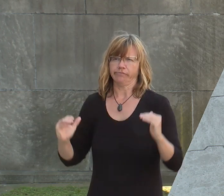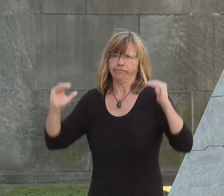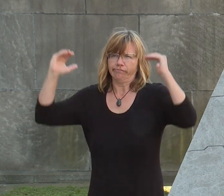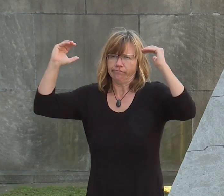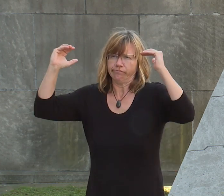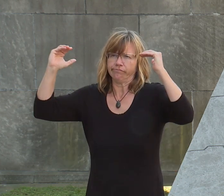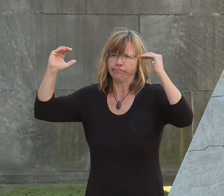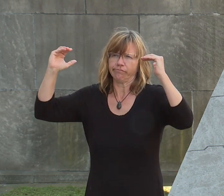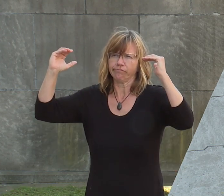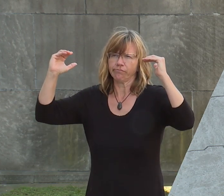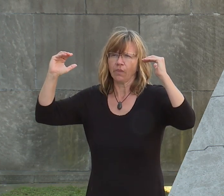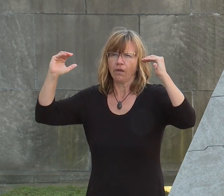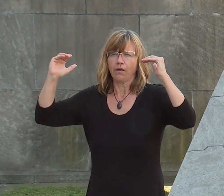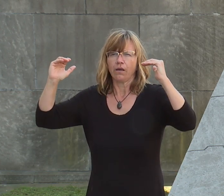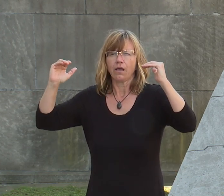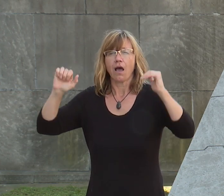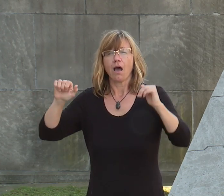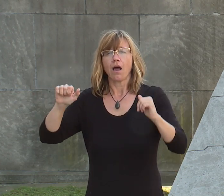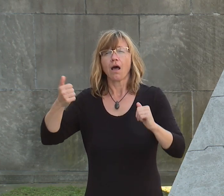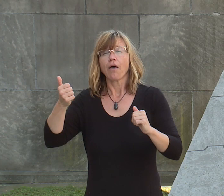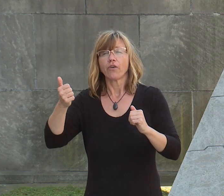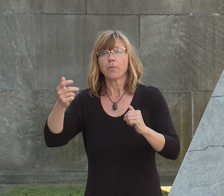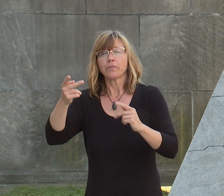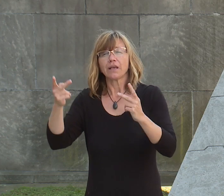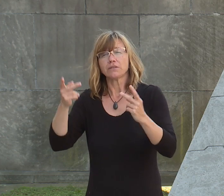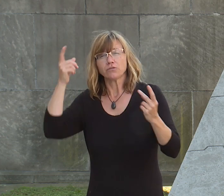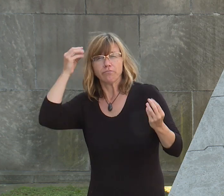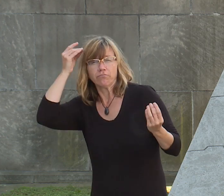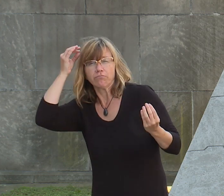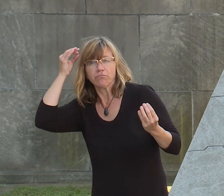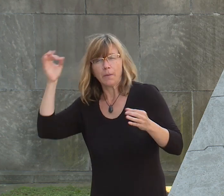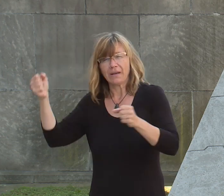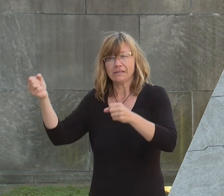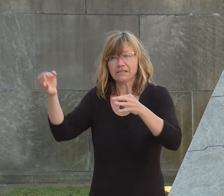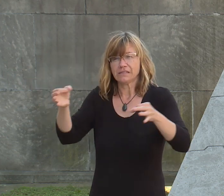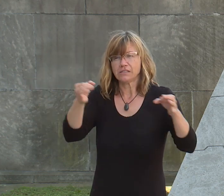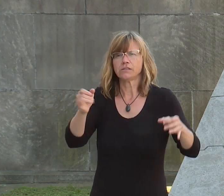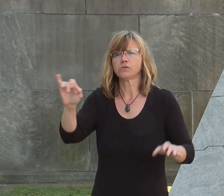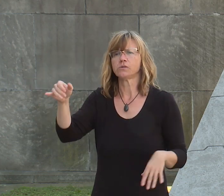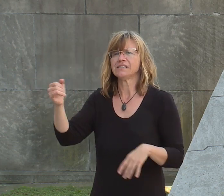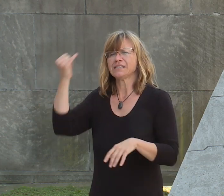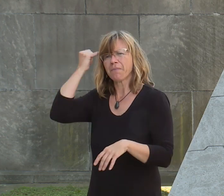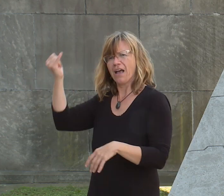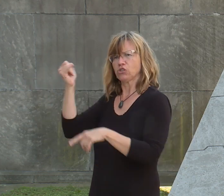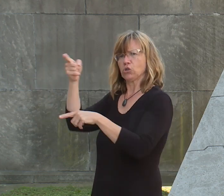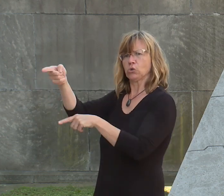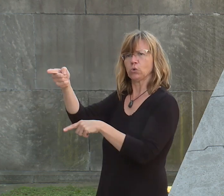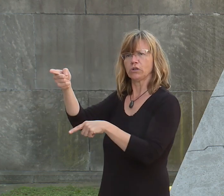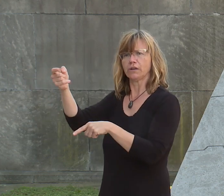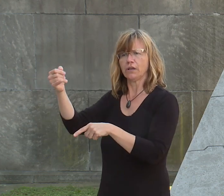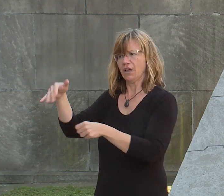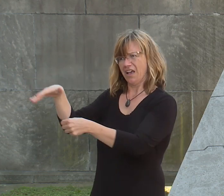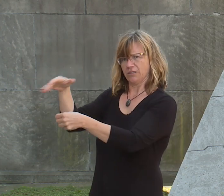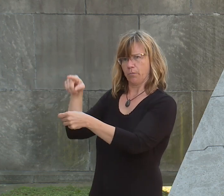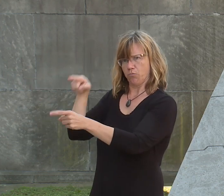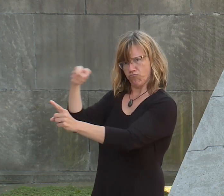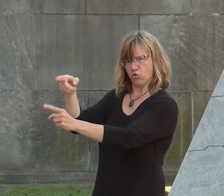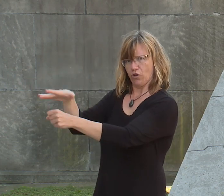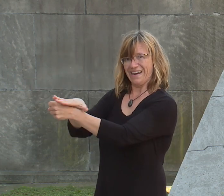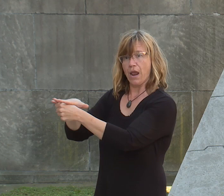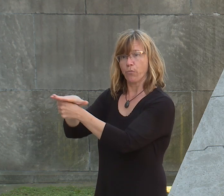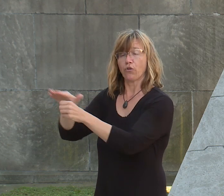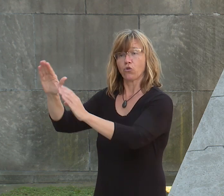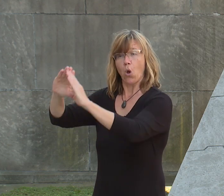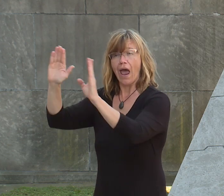probably similar decisions, because you have to think about how it is. Imagine if you, sir, lived in a neighborhood where you lived in a household where there